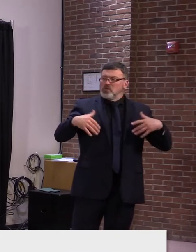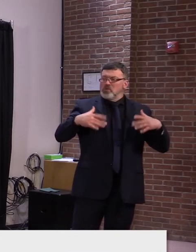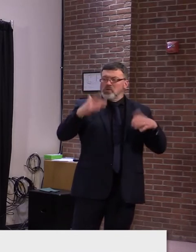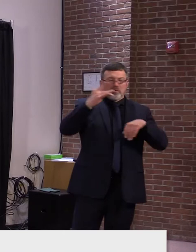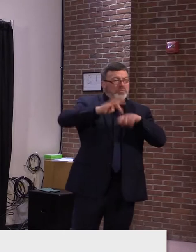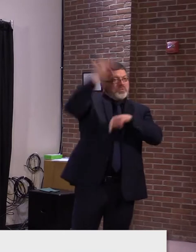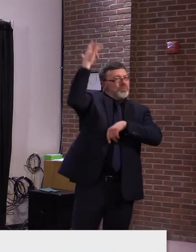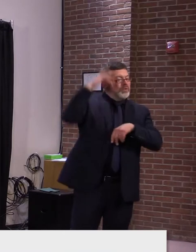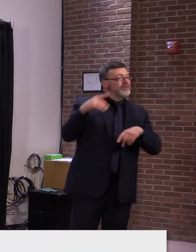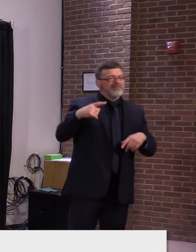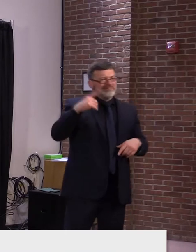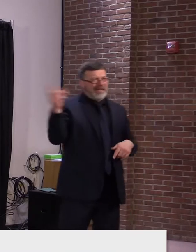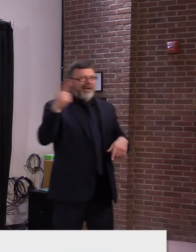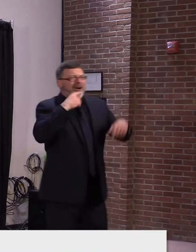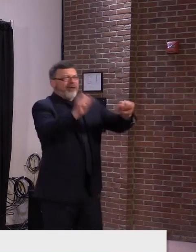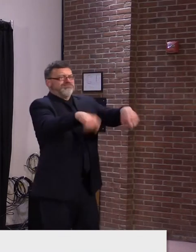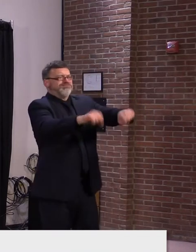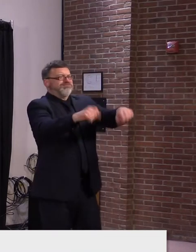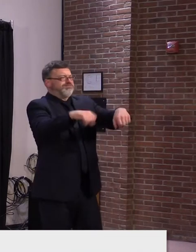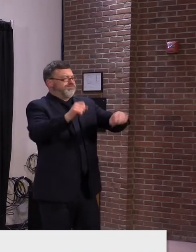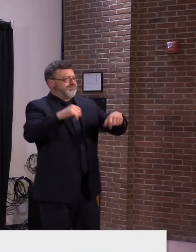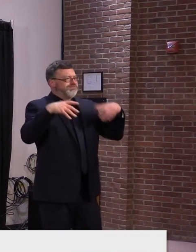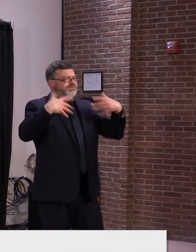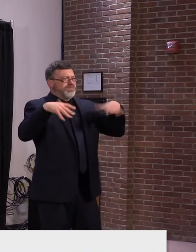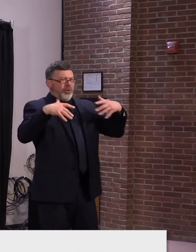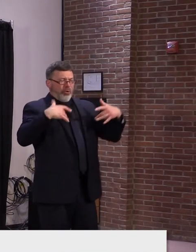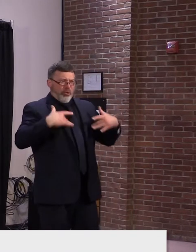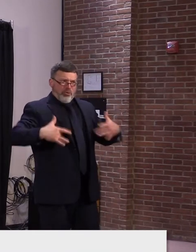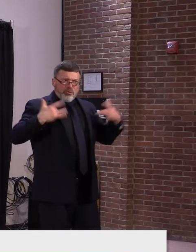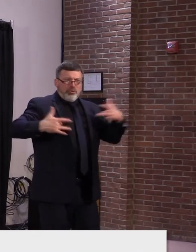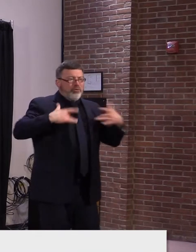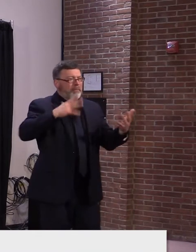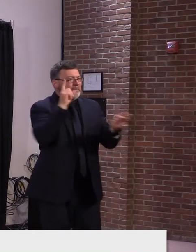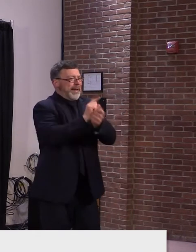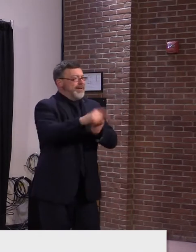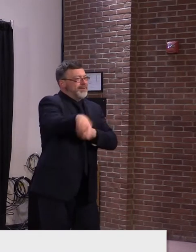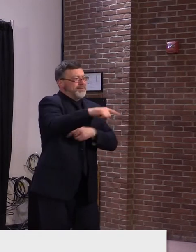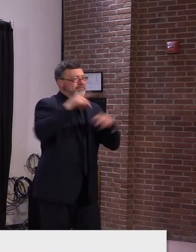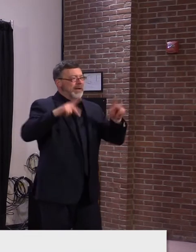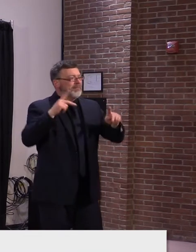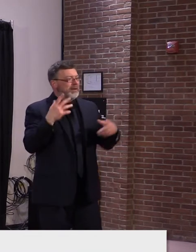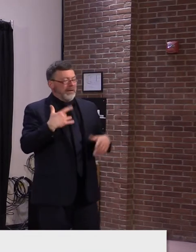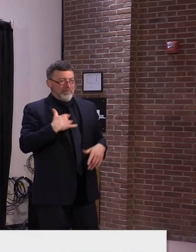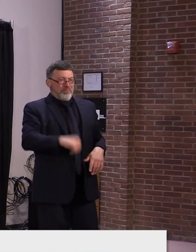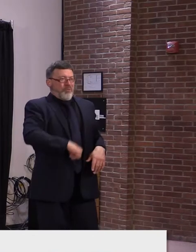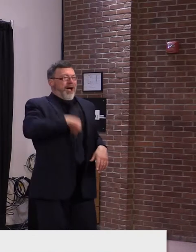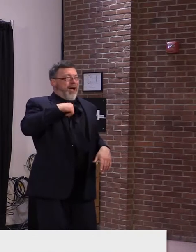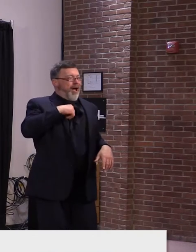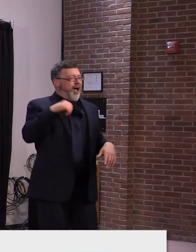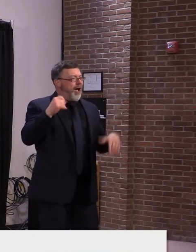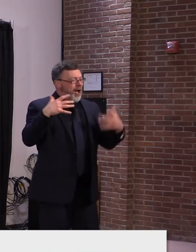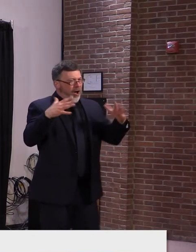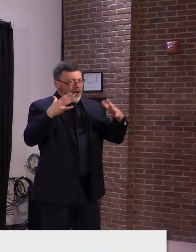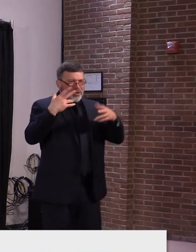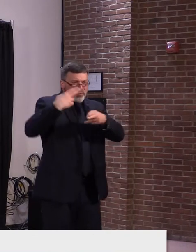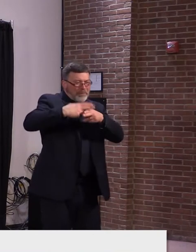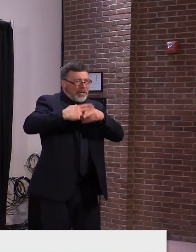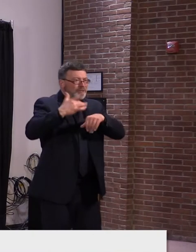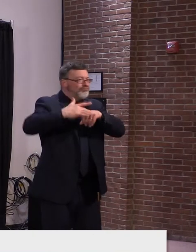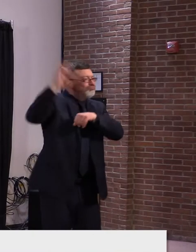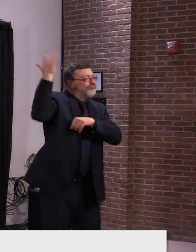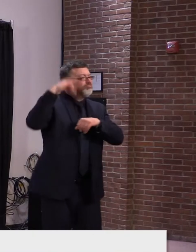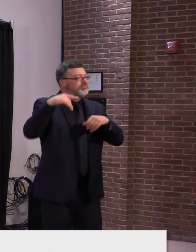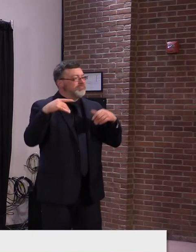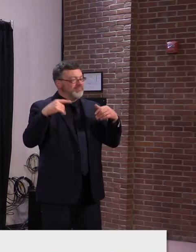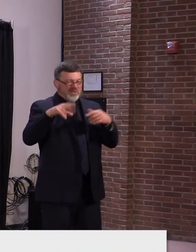to meeting some of the crew members. And it's, again, a sense of pride for Vermont to have USS Vermont